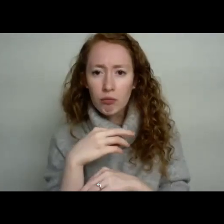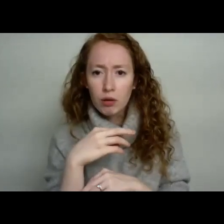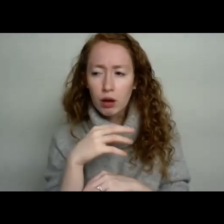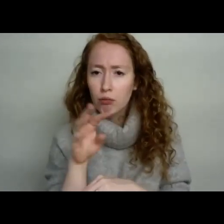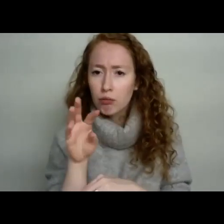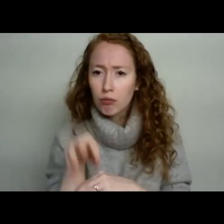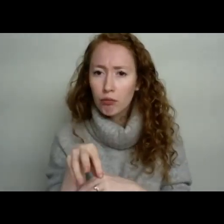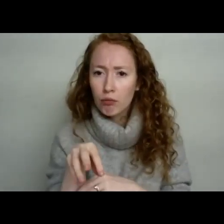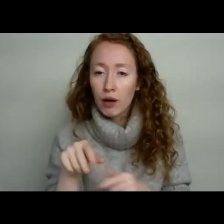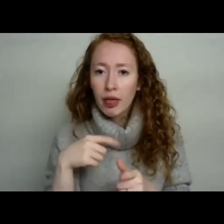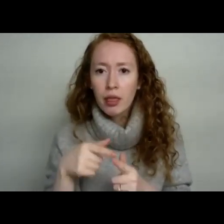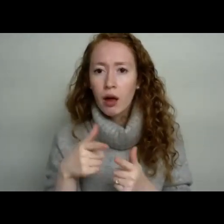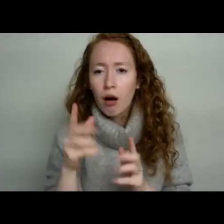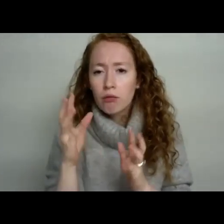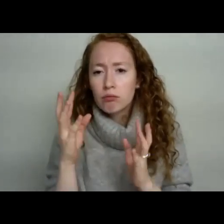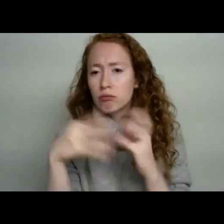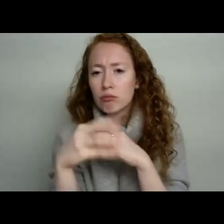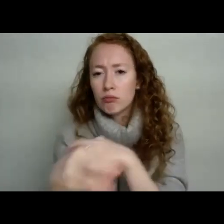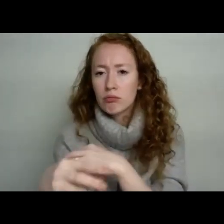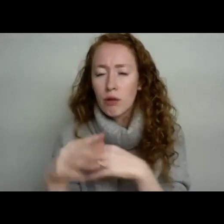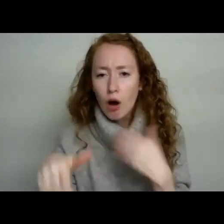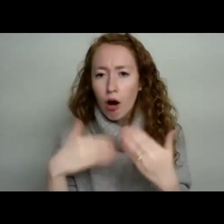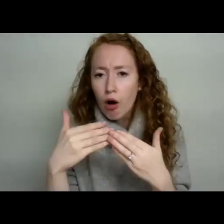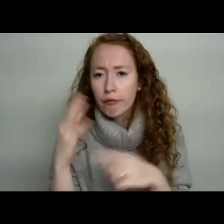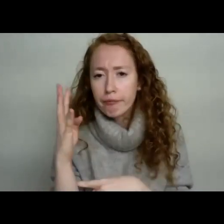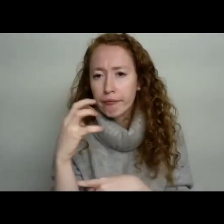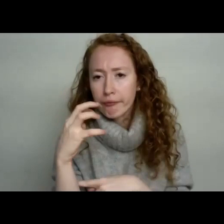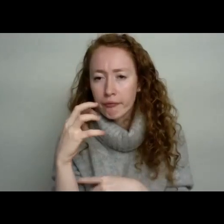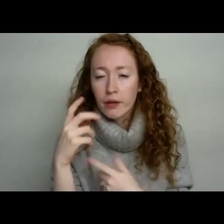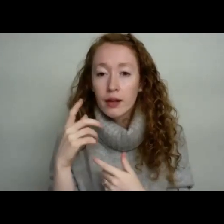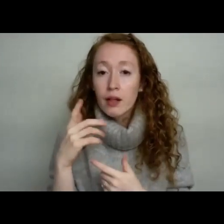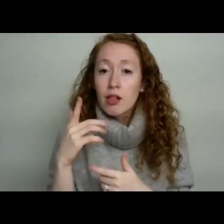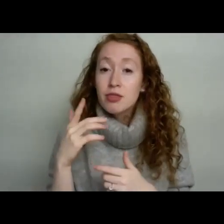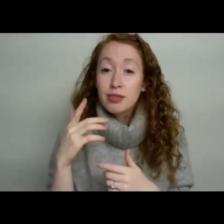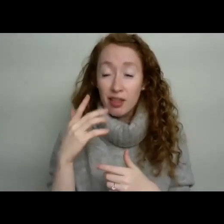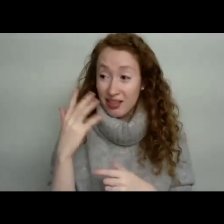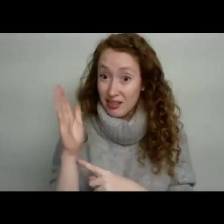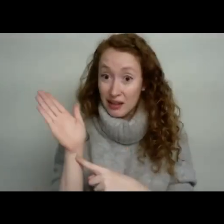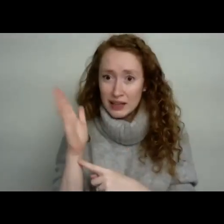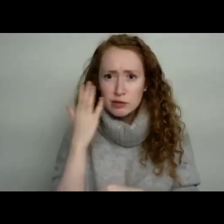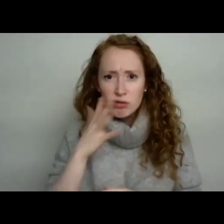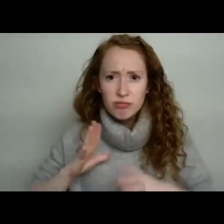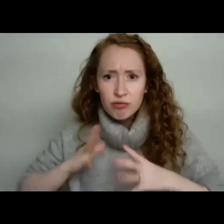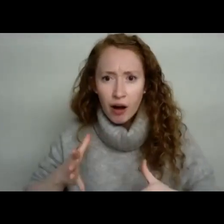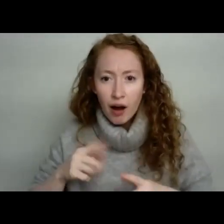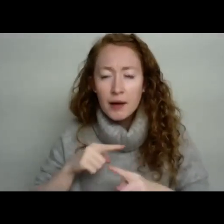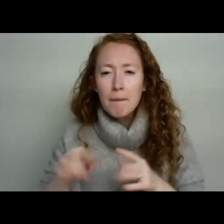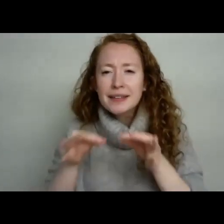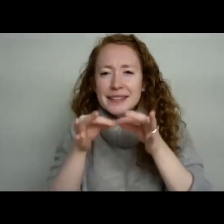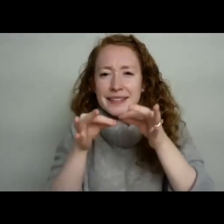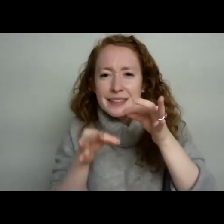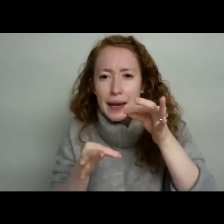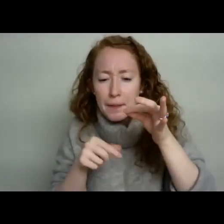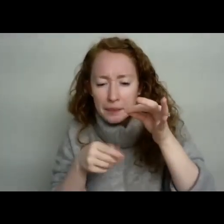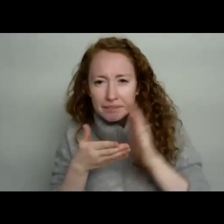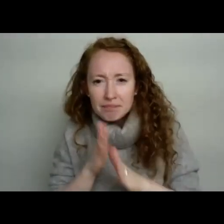entire tray has flopped over and the leaves look just fine, but it's that lowest most stem closest to the ground where it just turns